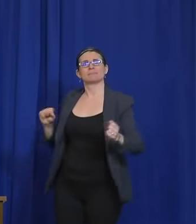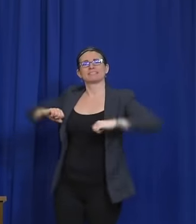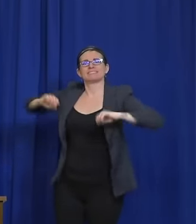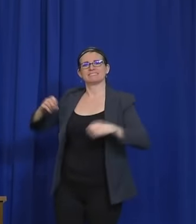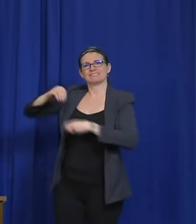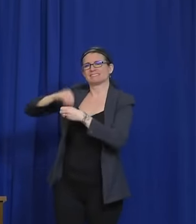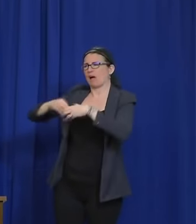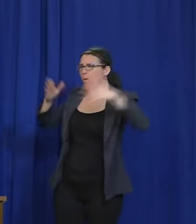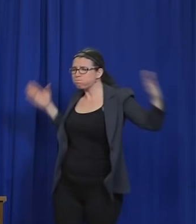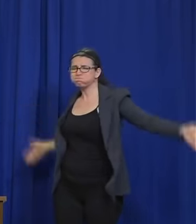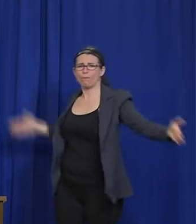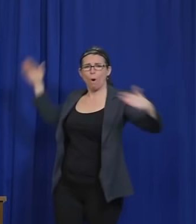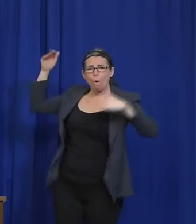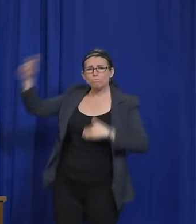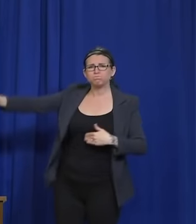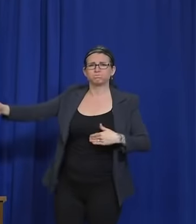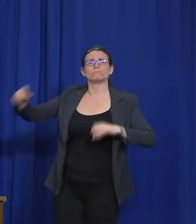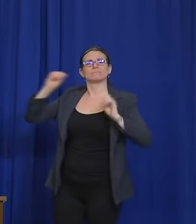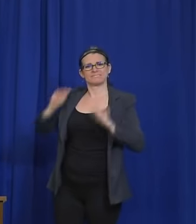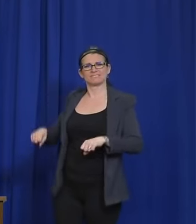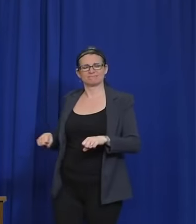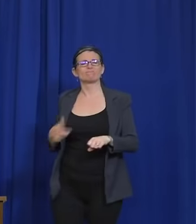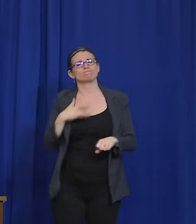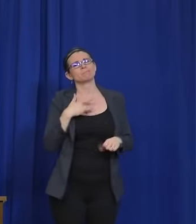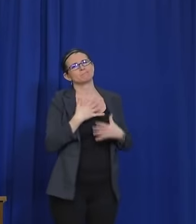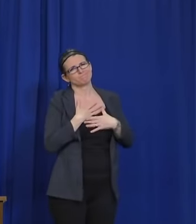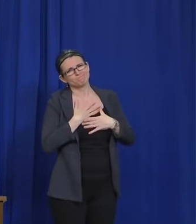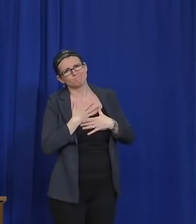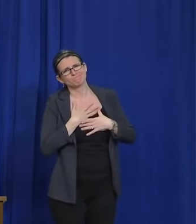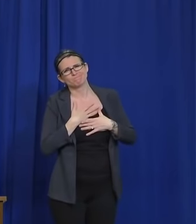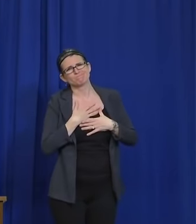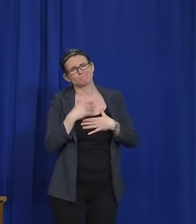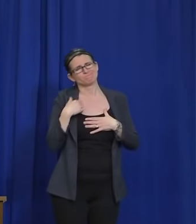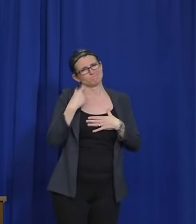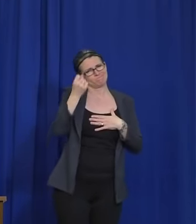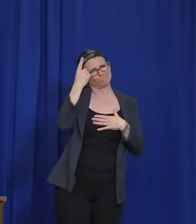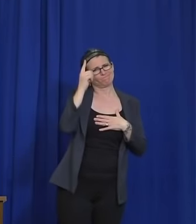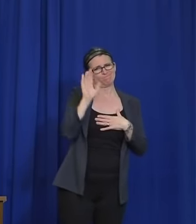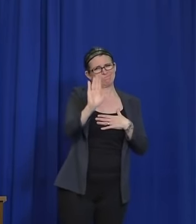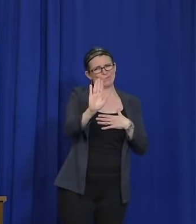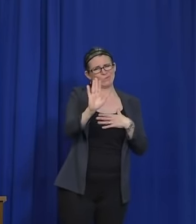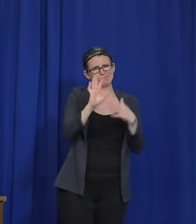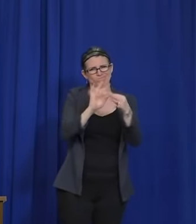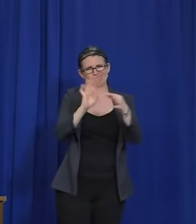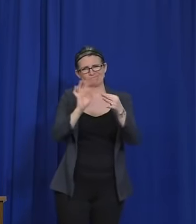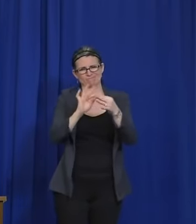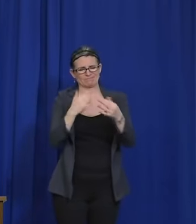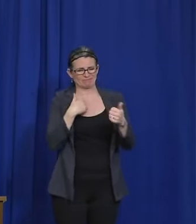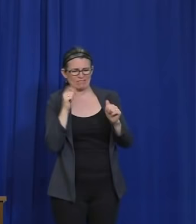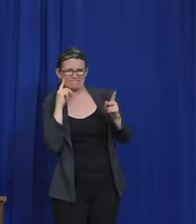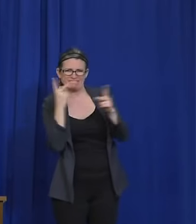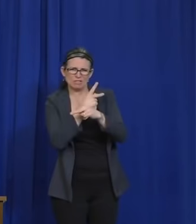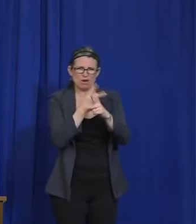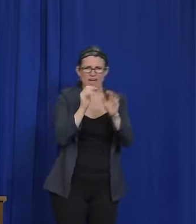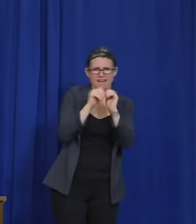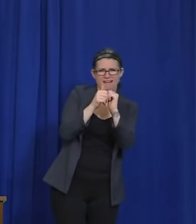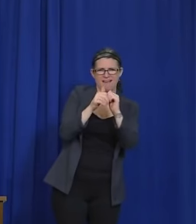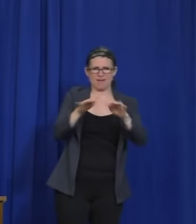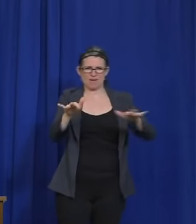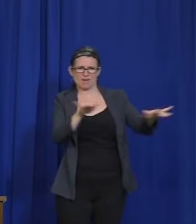does. And we are trying to accommodate that in the guidance that we're developing now, which will